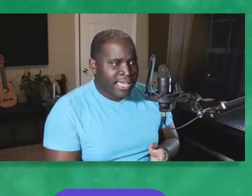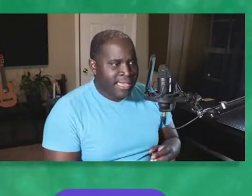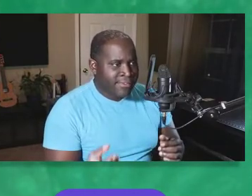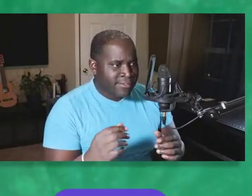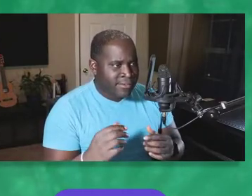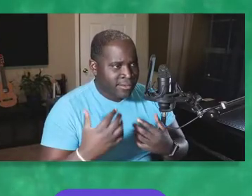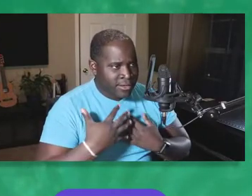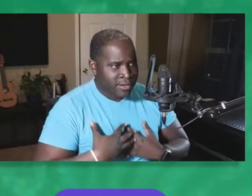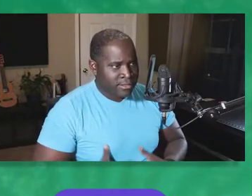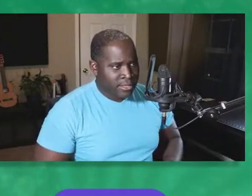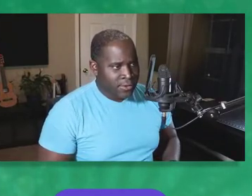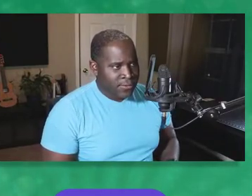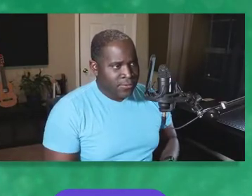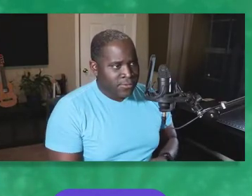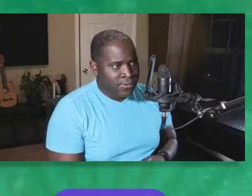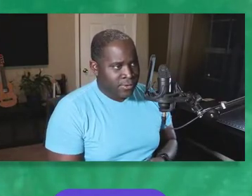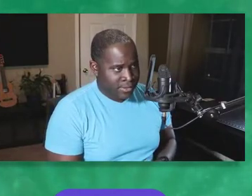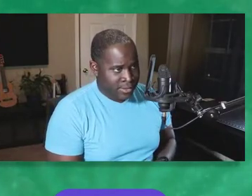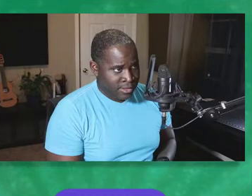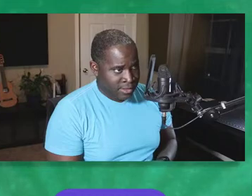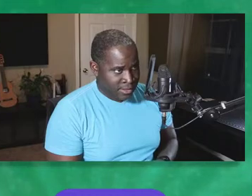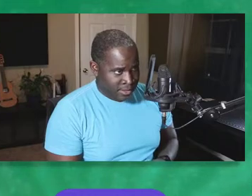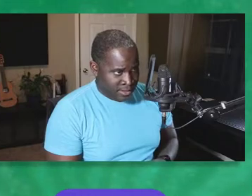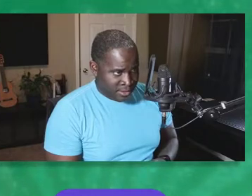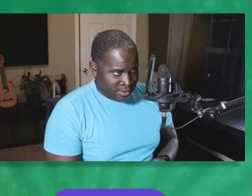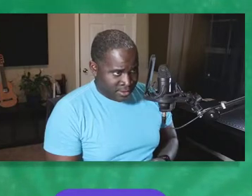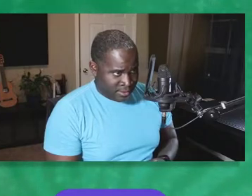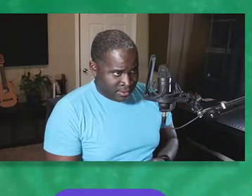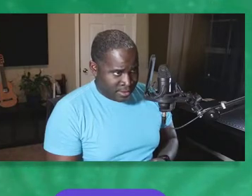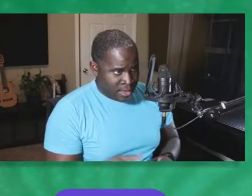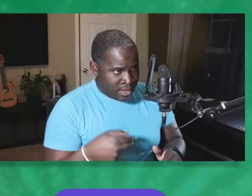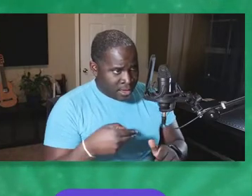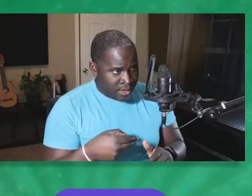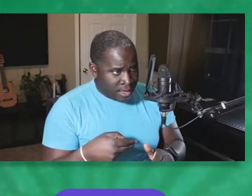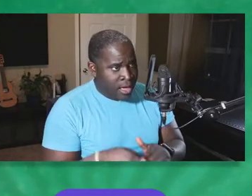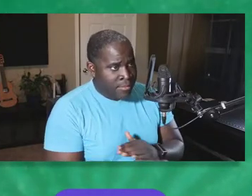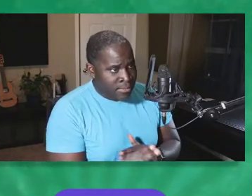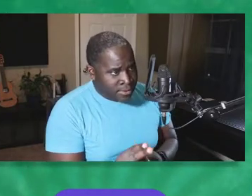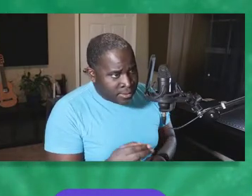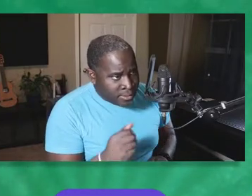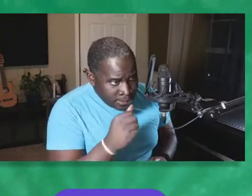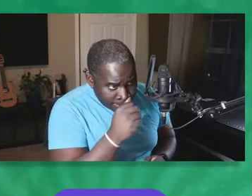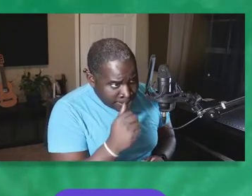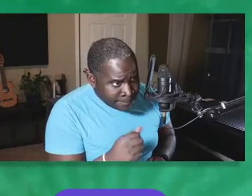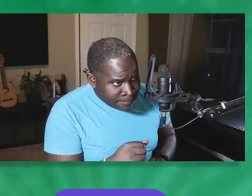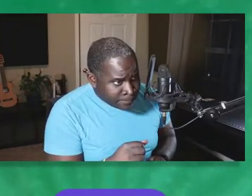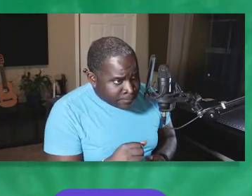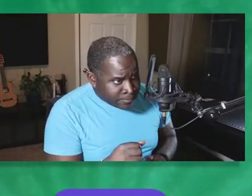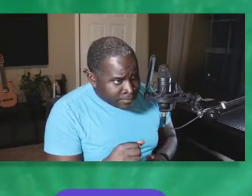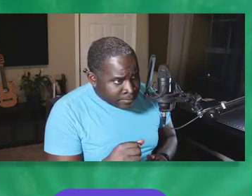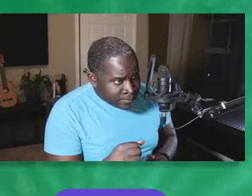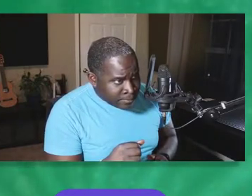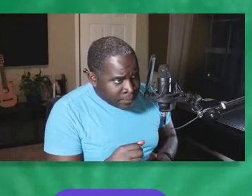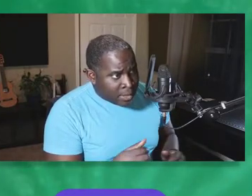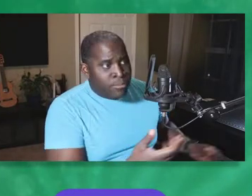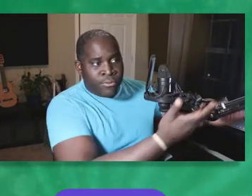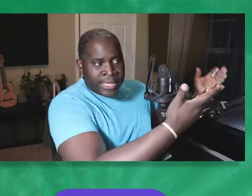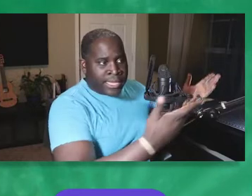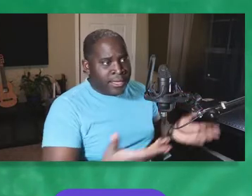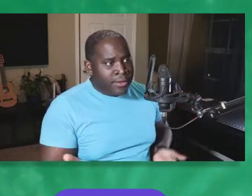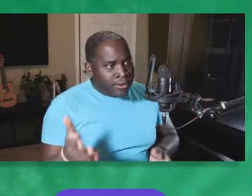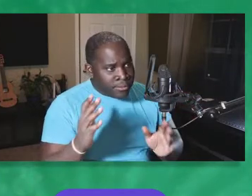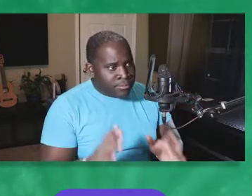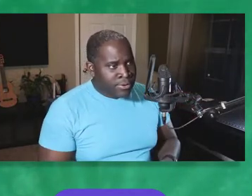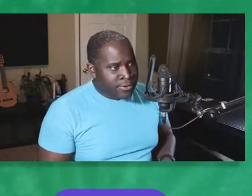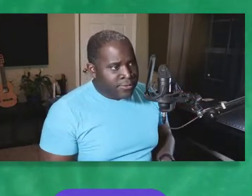fancy, nice clothes. Nice. Clothes humble for a humble